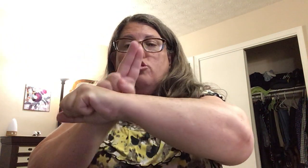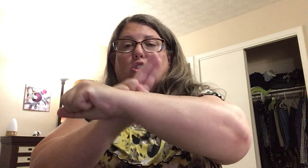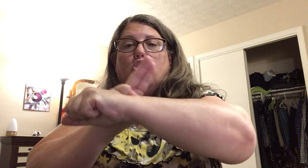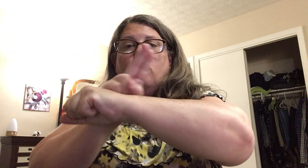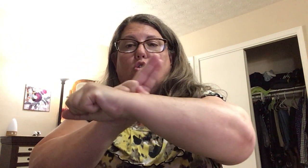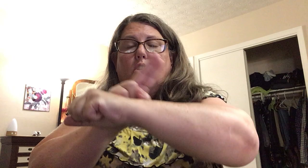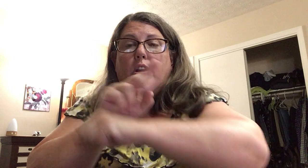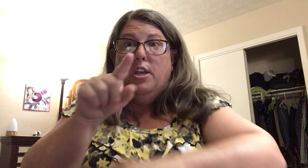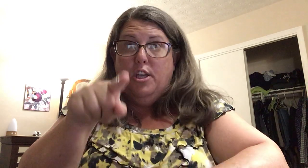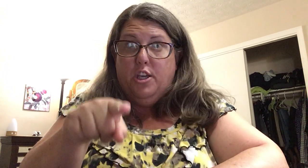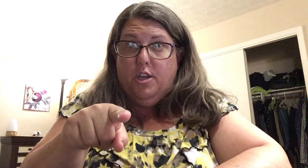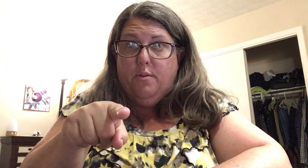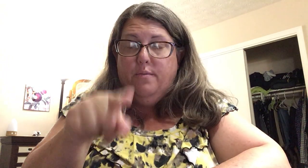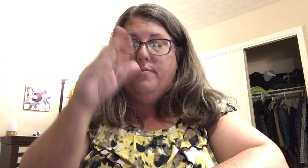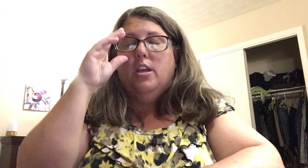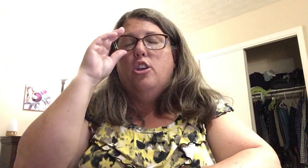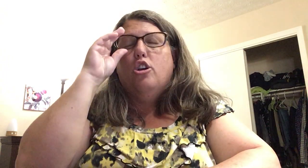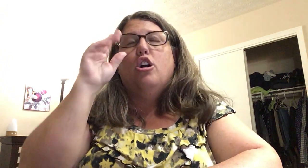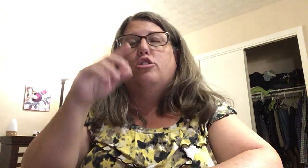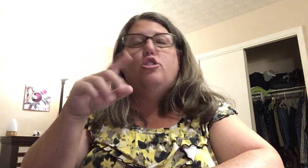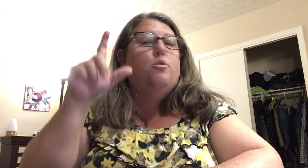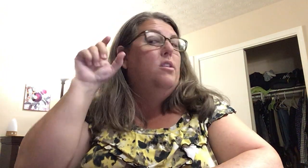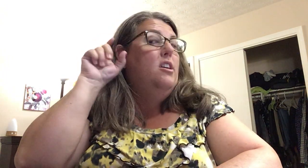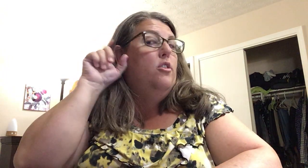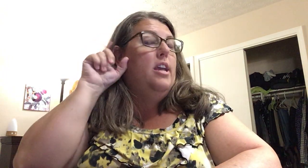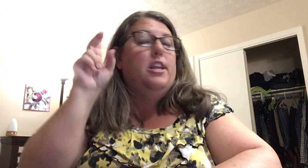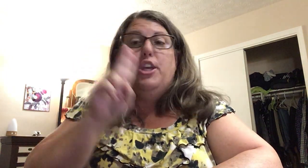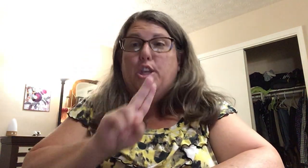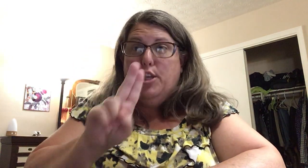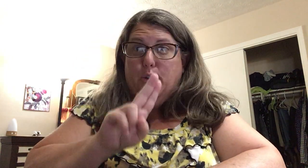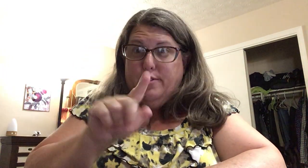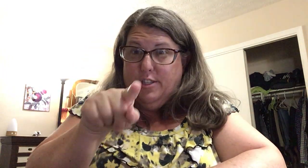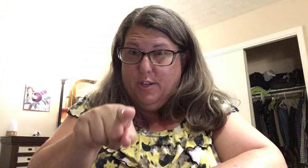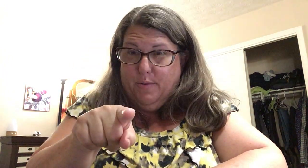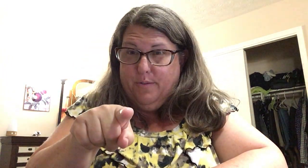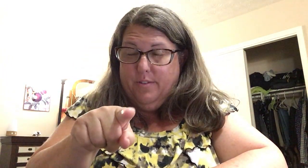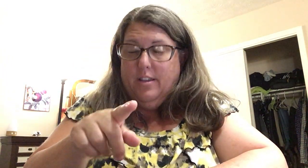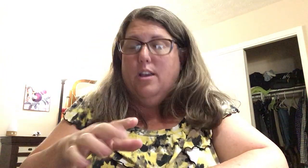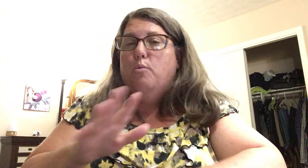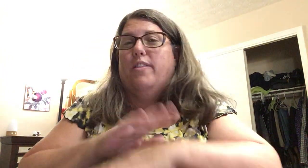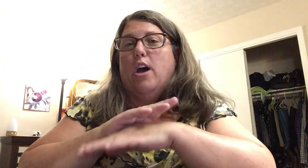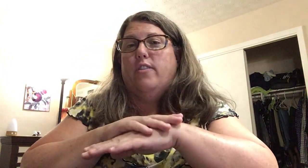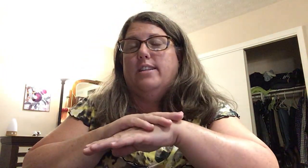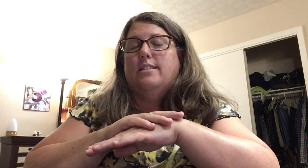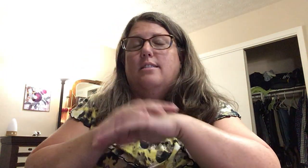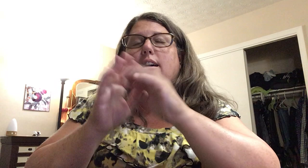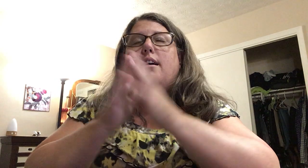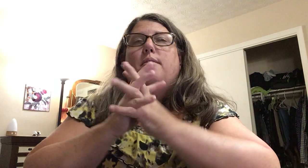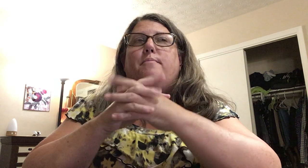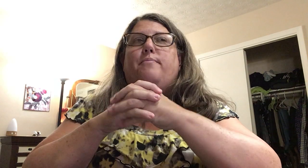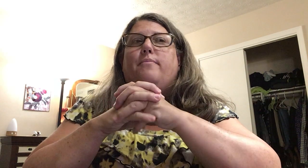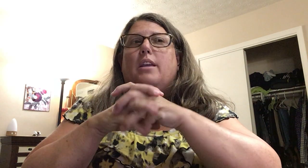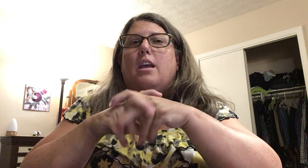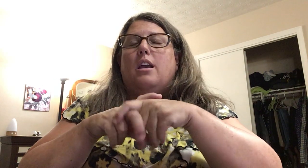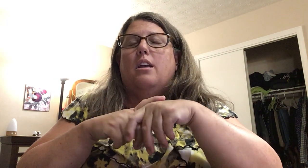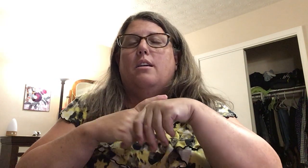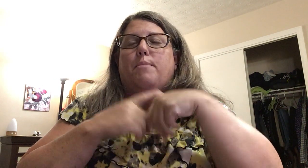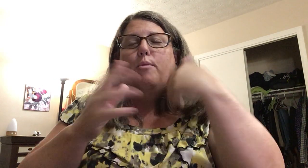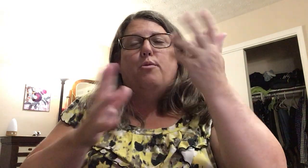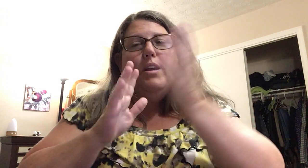do a circle, you. You can also do hearing aid, use, you, without this. But both ways